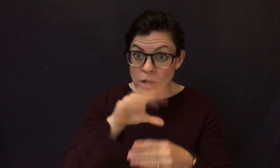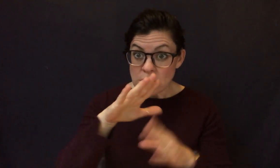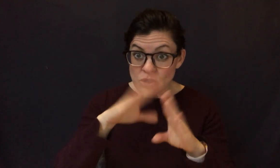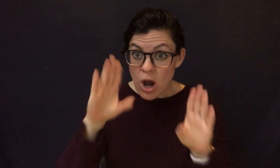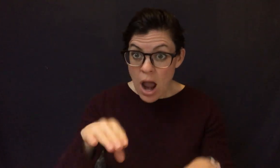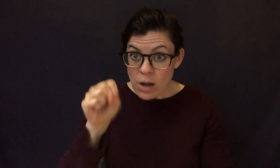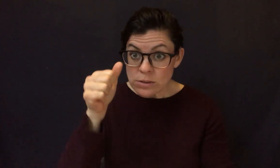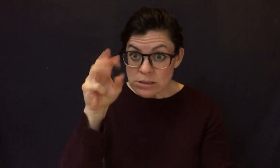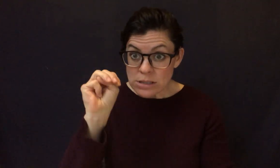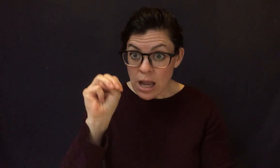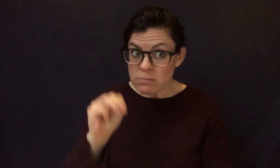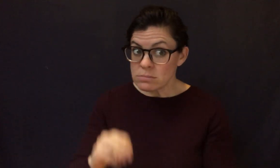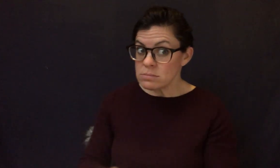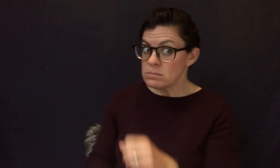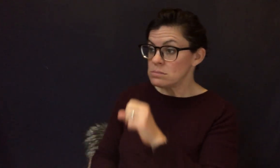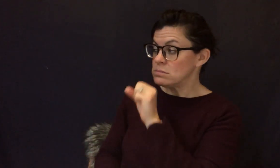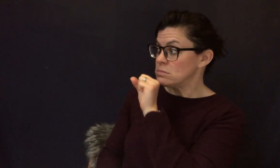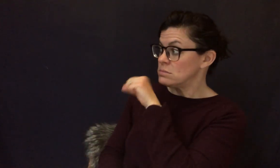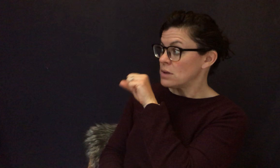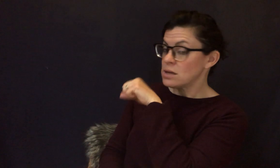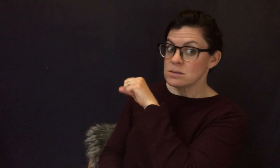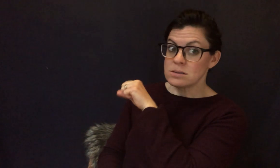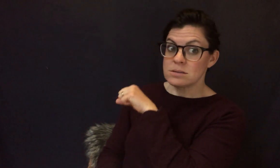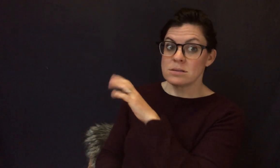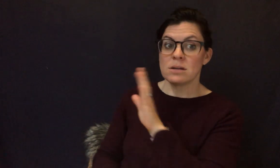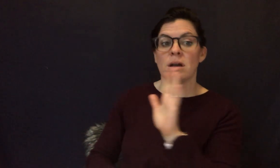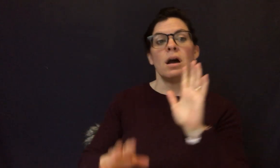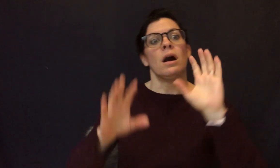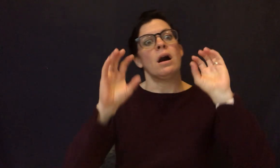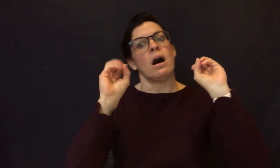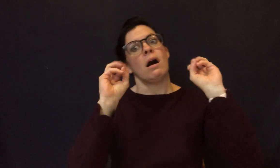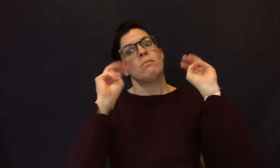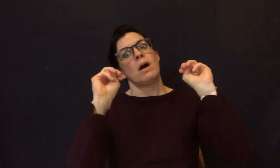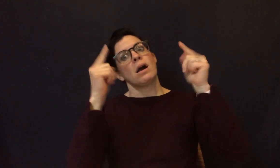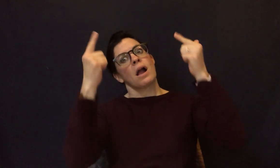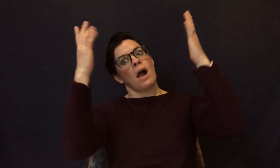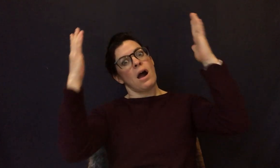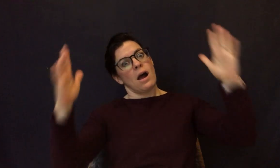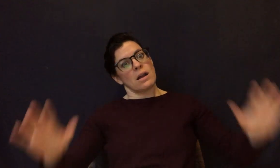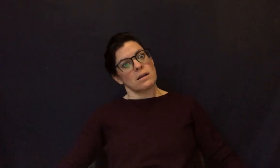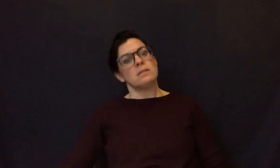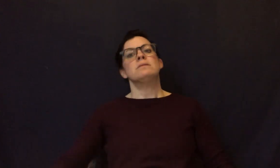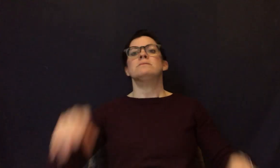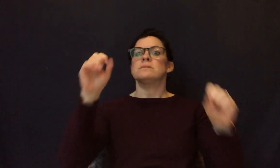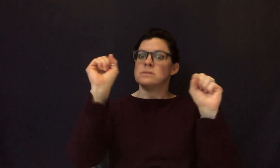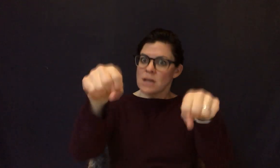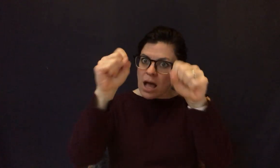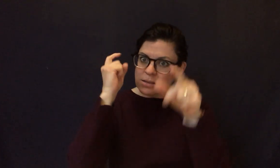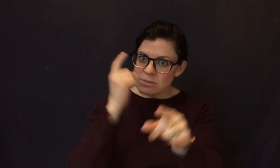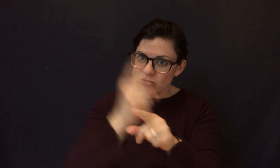Okay, people. Trash, paper, wood. Can we put that type of fire out with